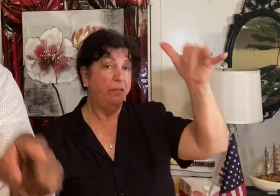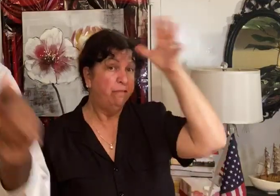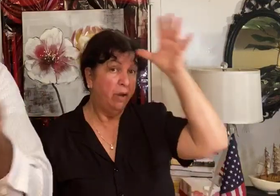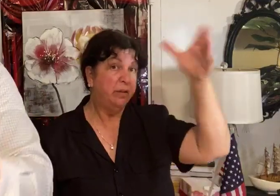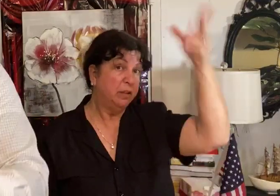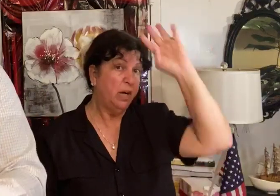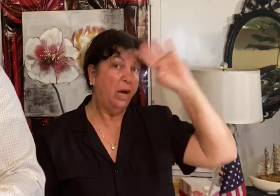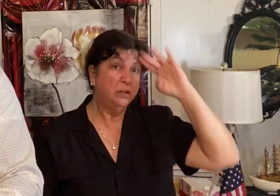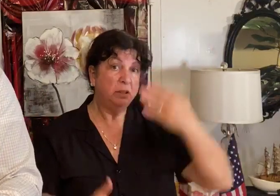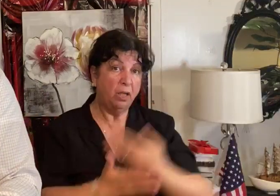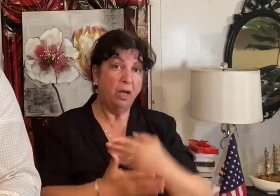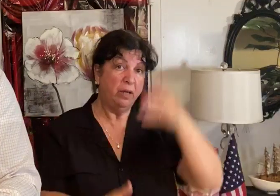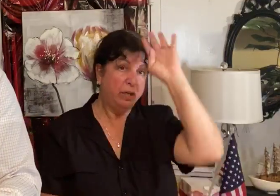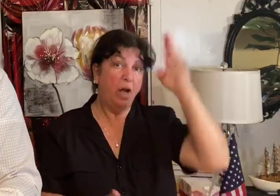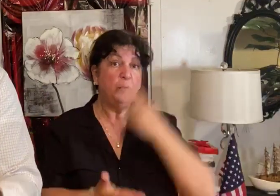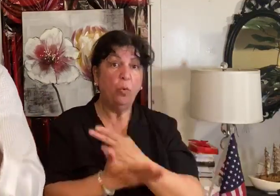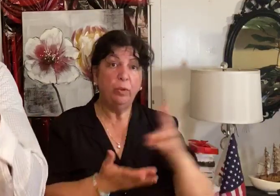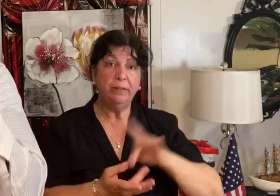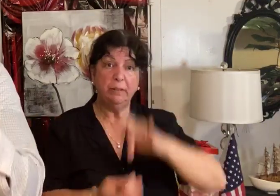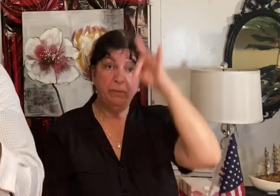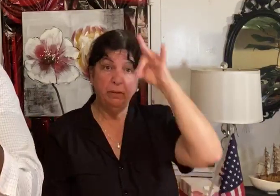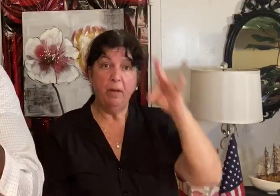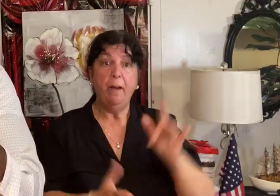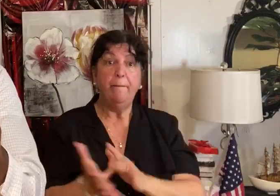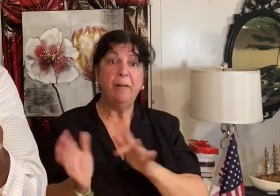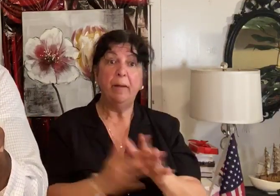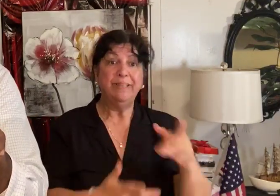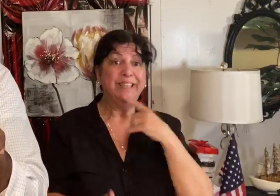the Son, and God the Holy Spirit. Bible says in